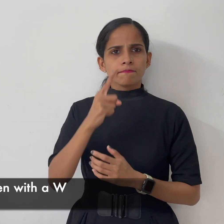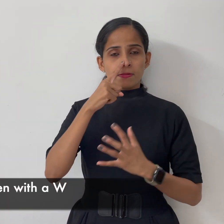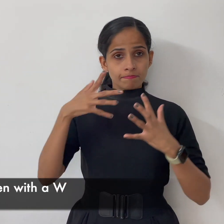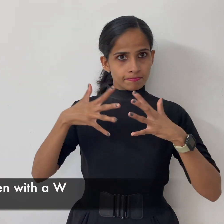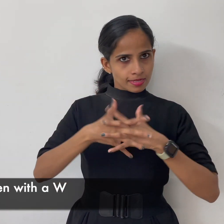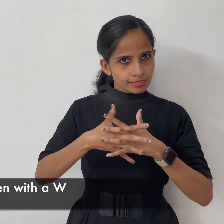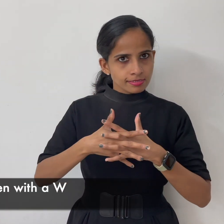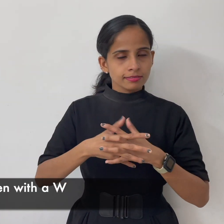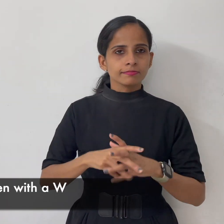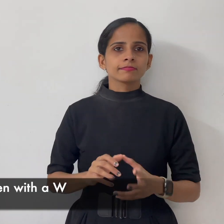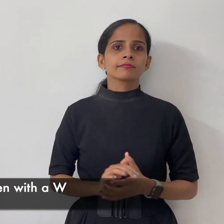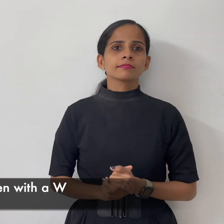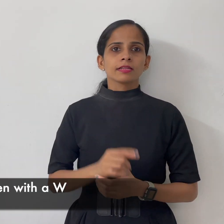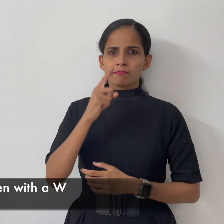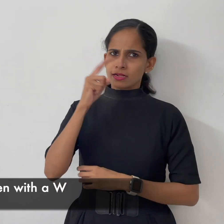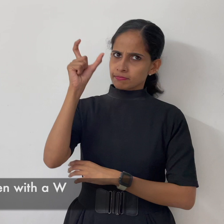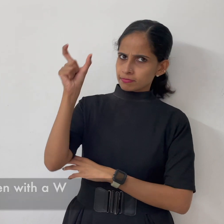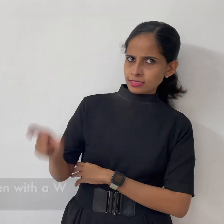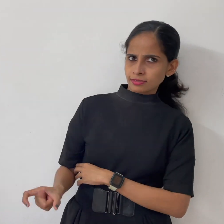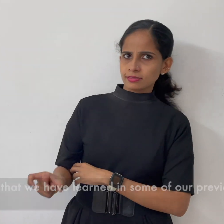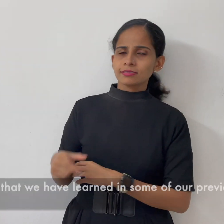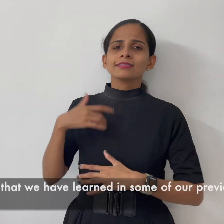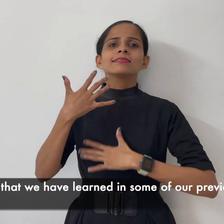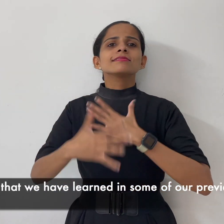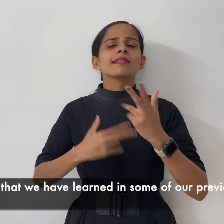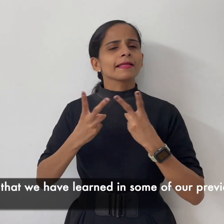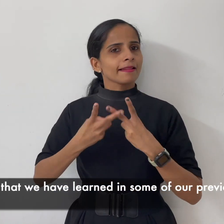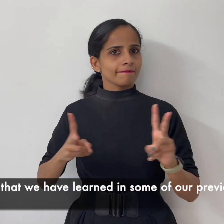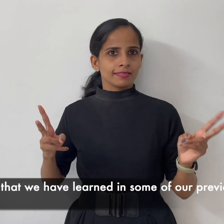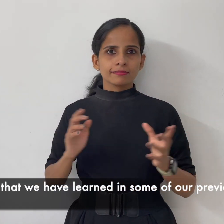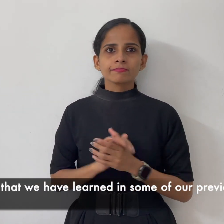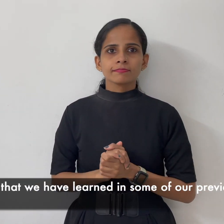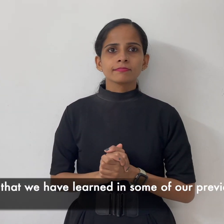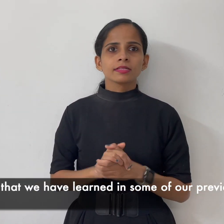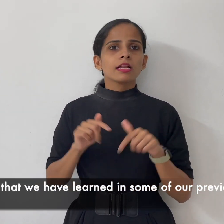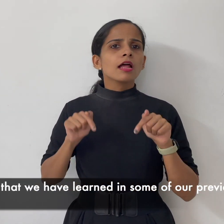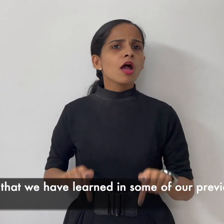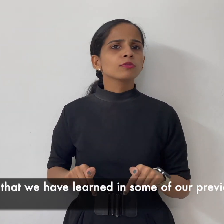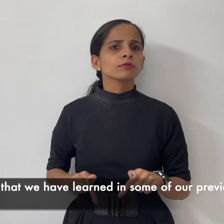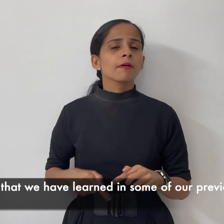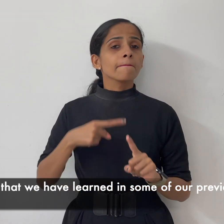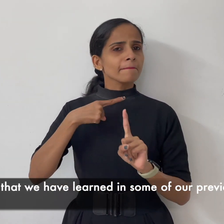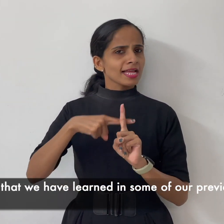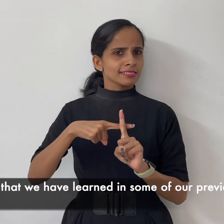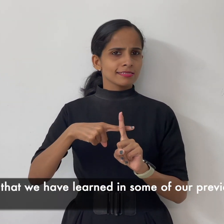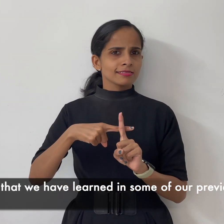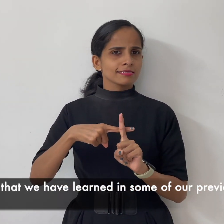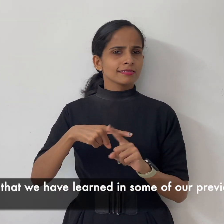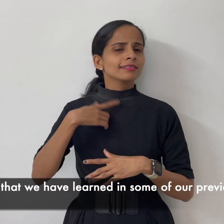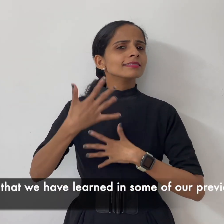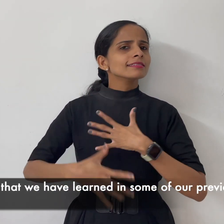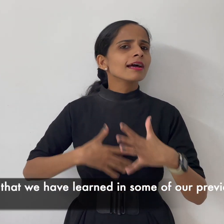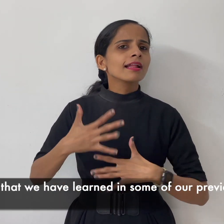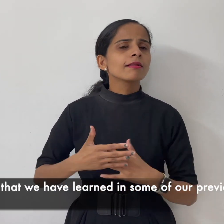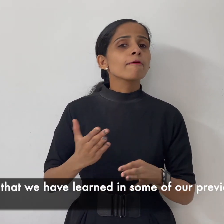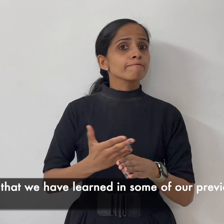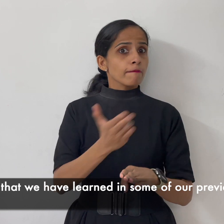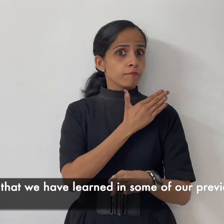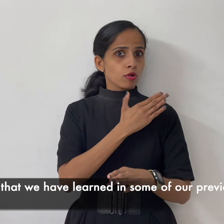this is the sign woman with a W. Let's recall some signs that we had learned in our